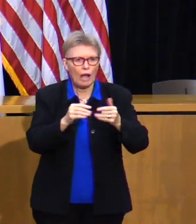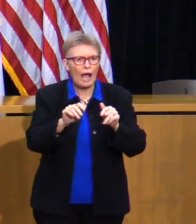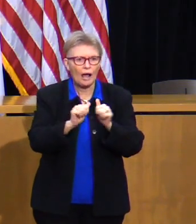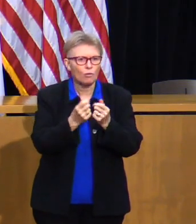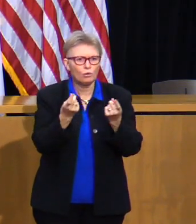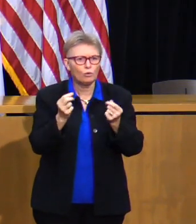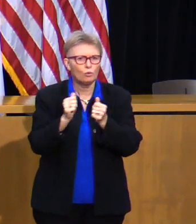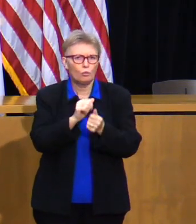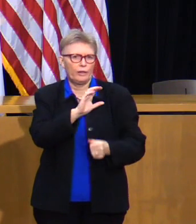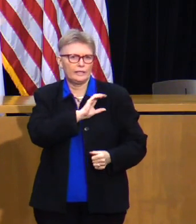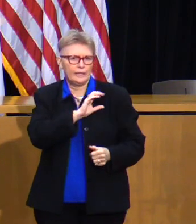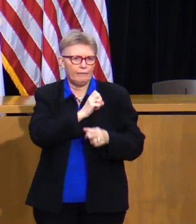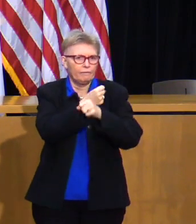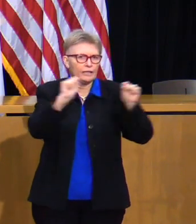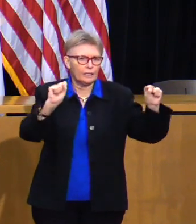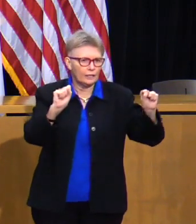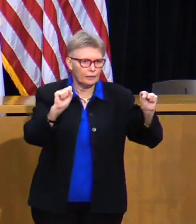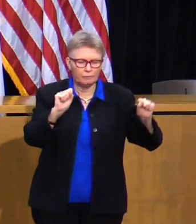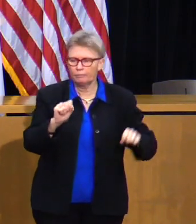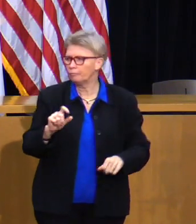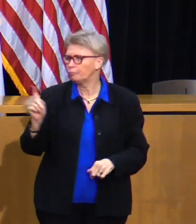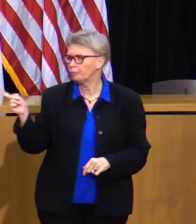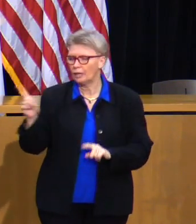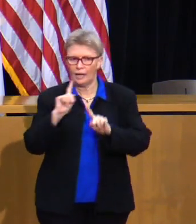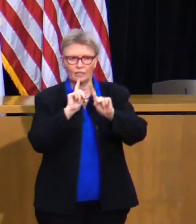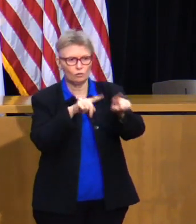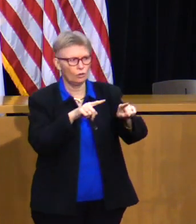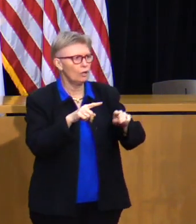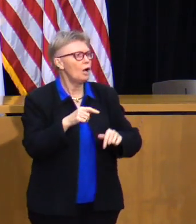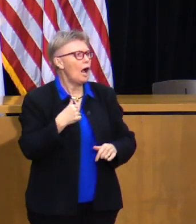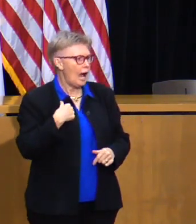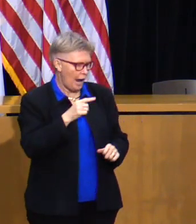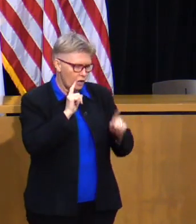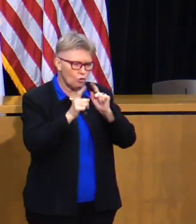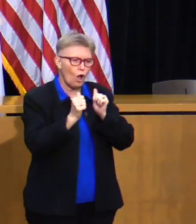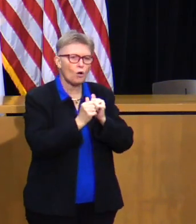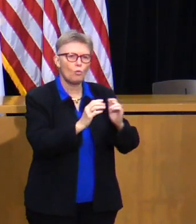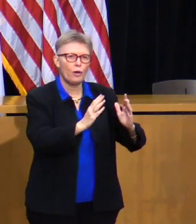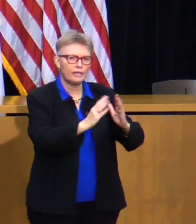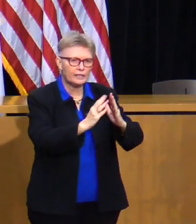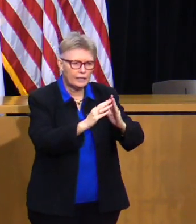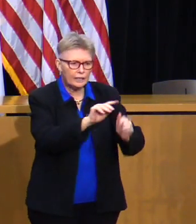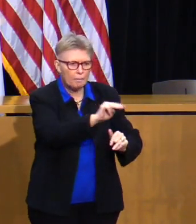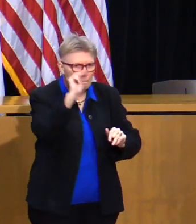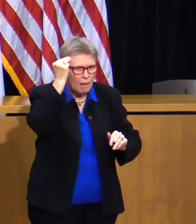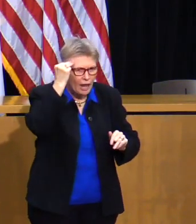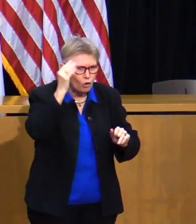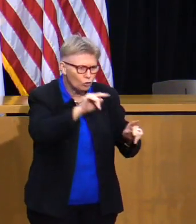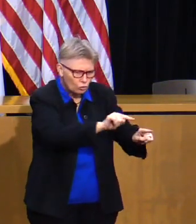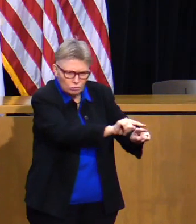regular conversation that's going on with our colleagues in municipal government and in law enforcement, and